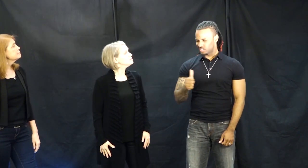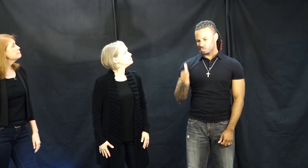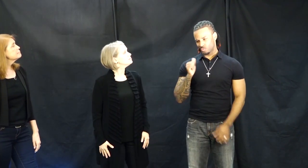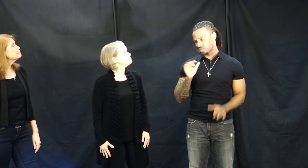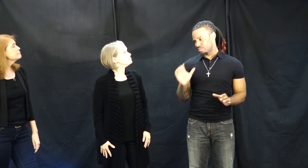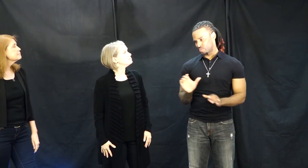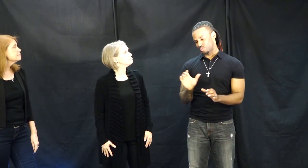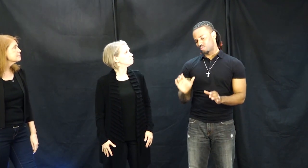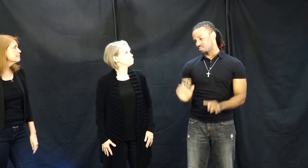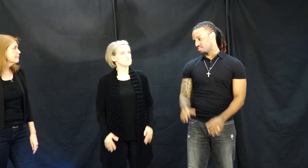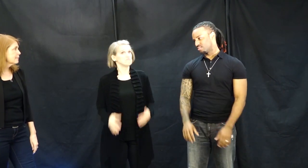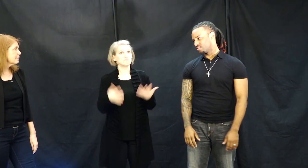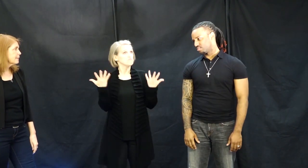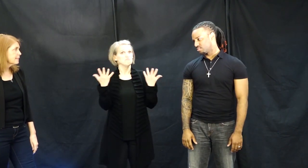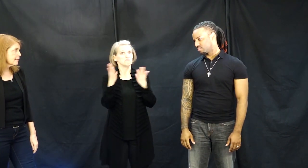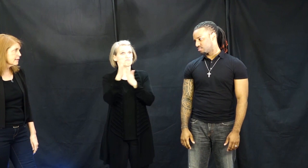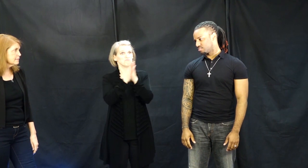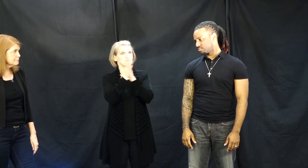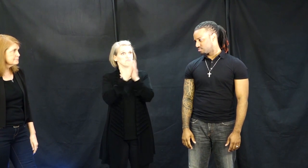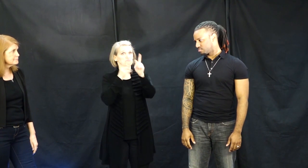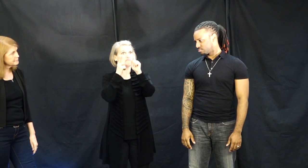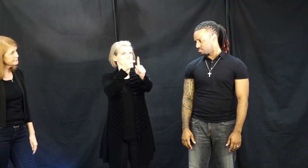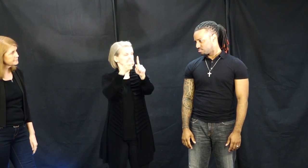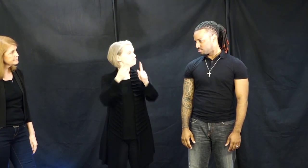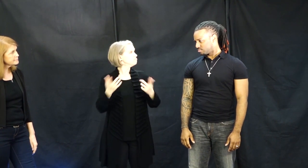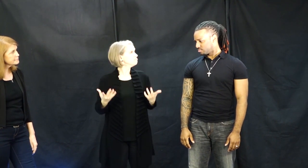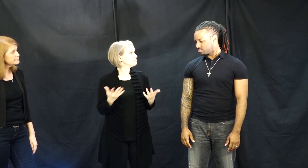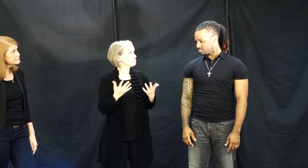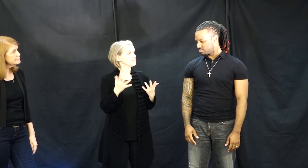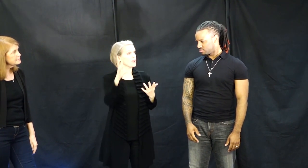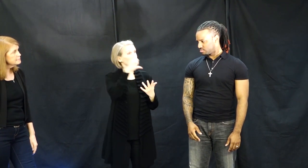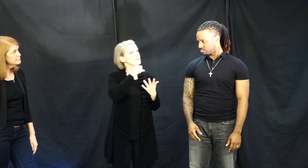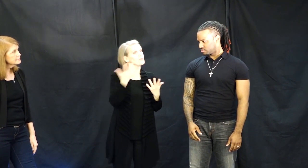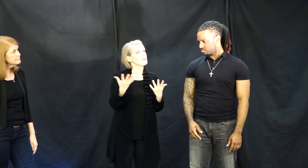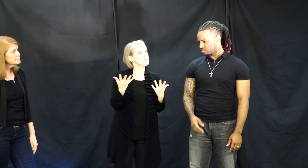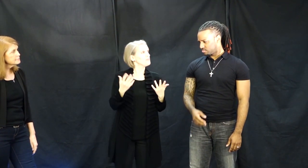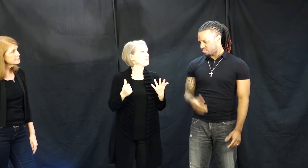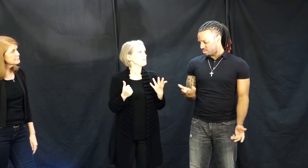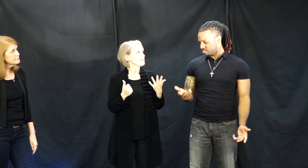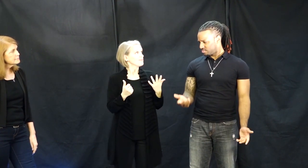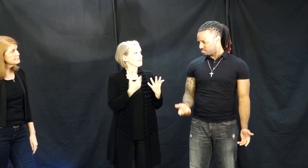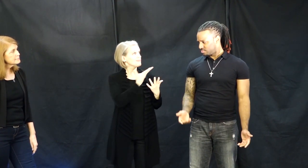you wouldn't do? No, I'm chasing what I want. And you know what? What? I learned that from you.